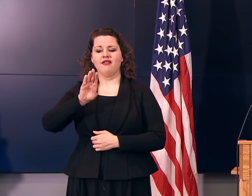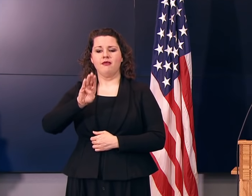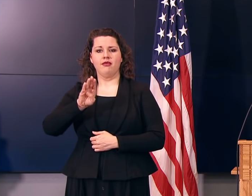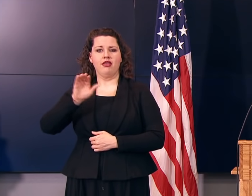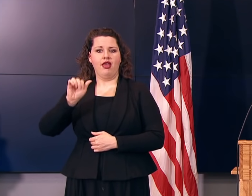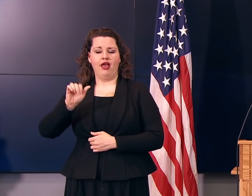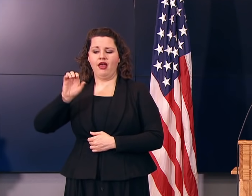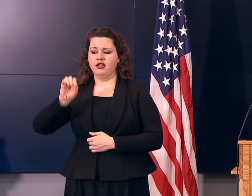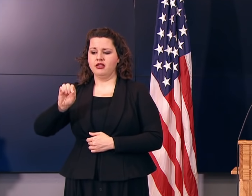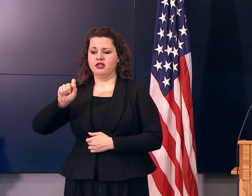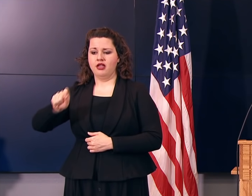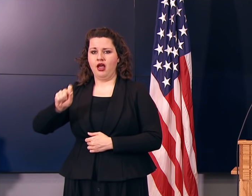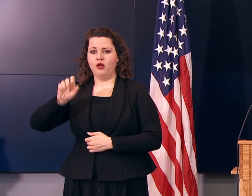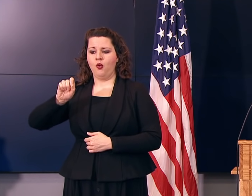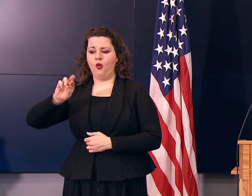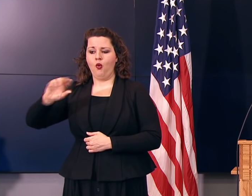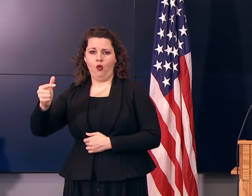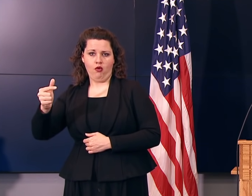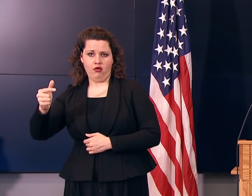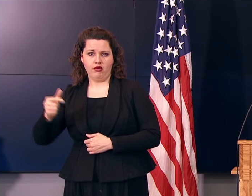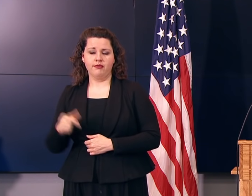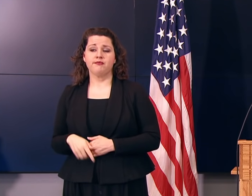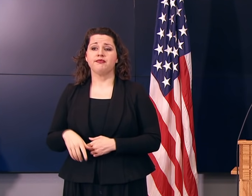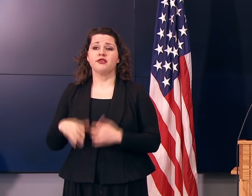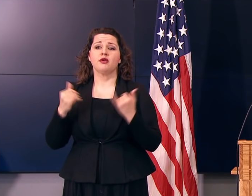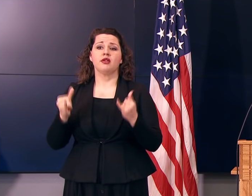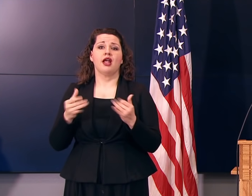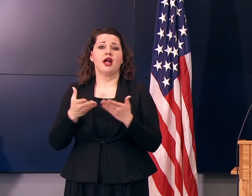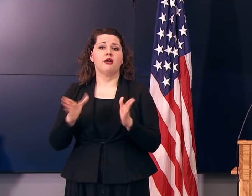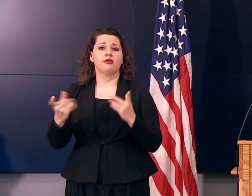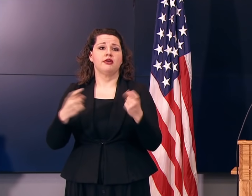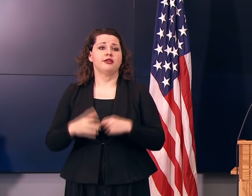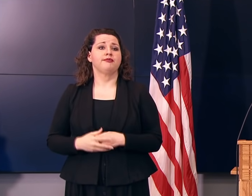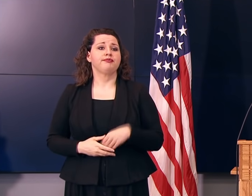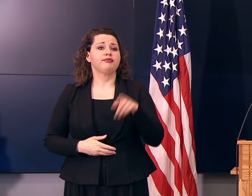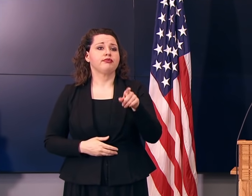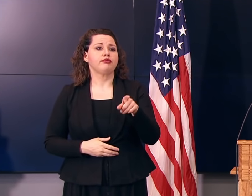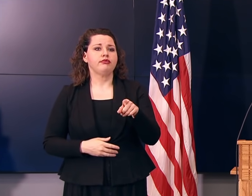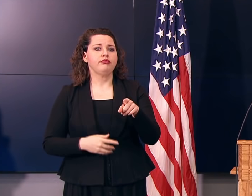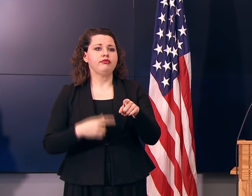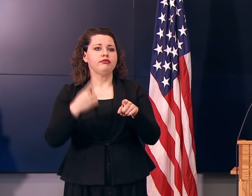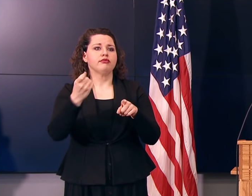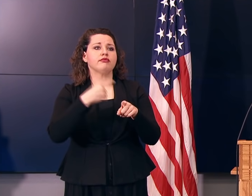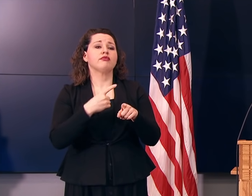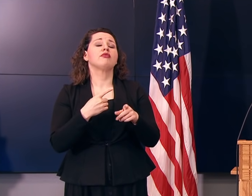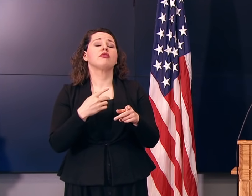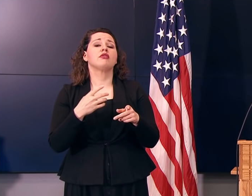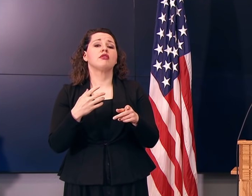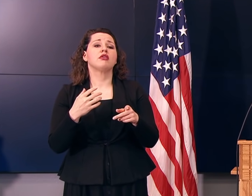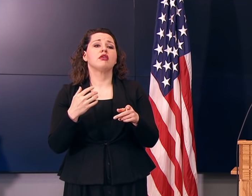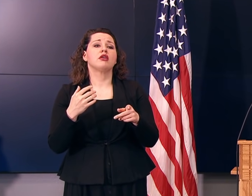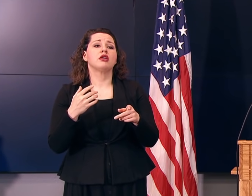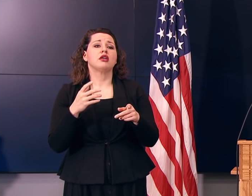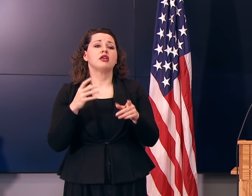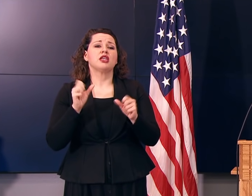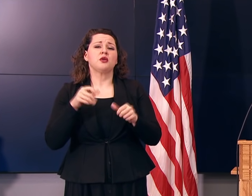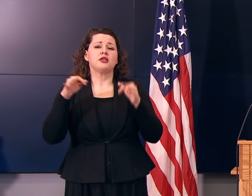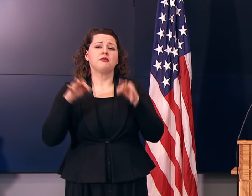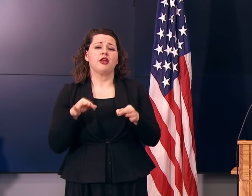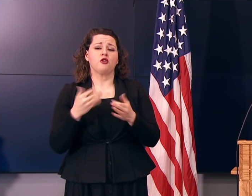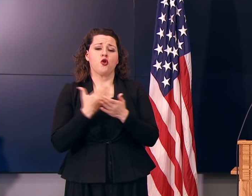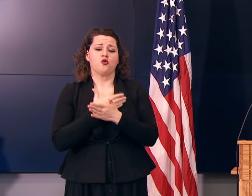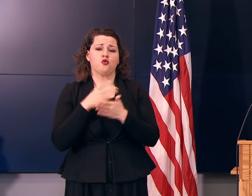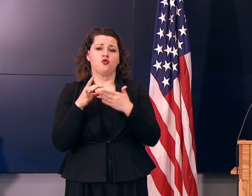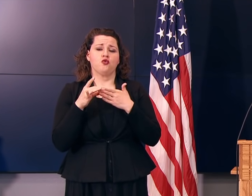iowafba.org. And with that, we'll open it up for questions. Governor, can you talk about, with all of these new guidelines